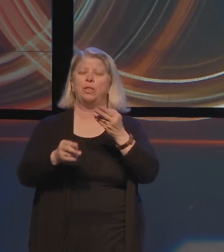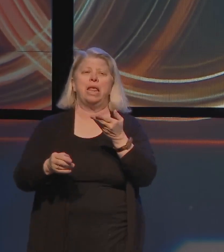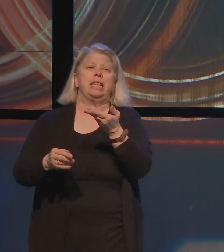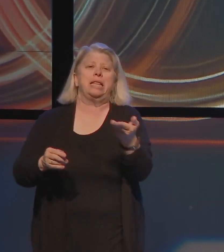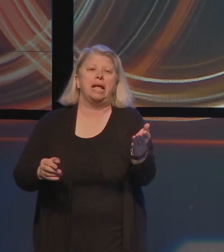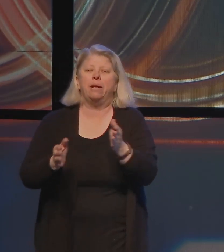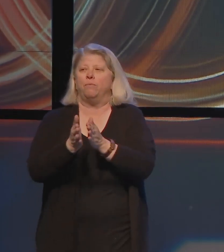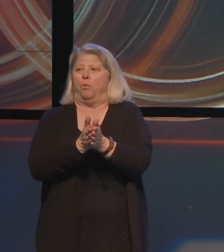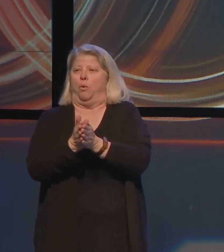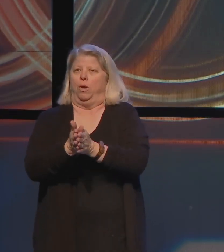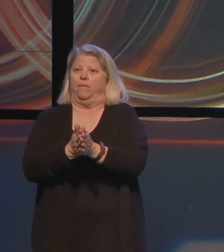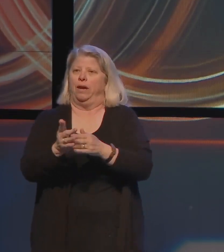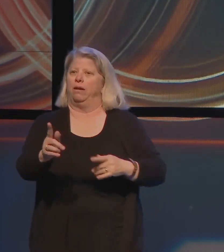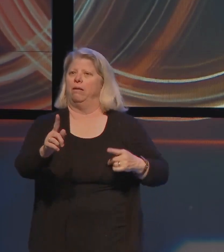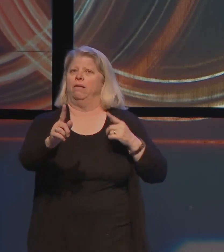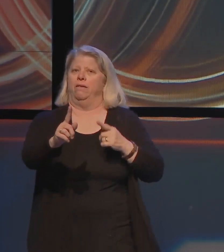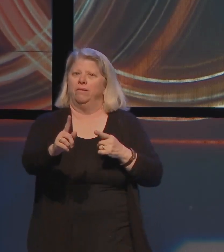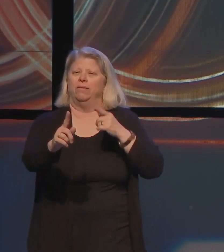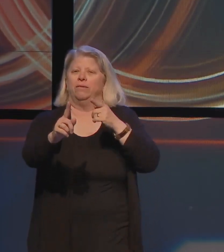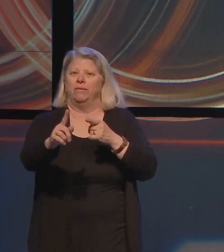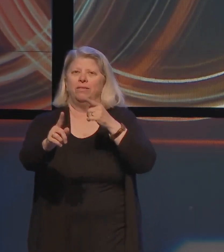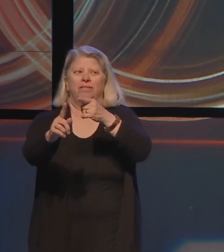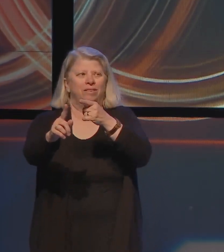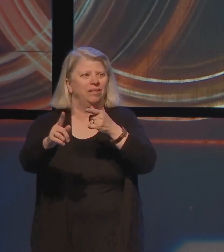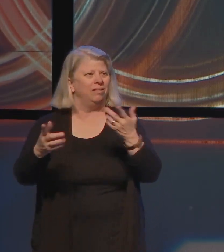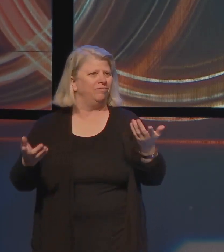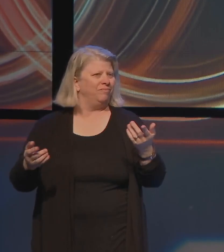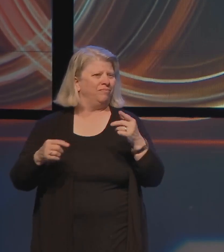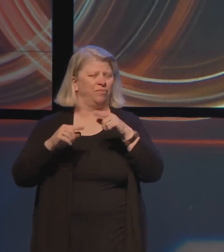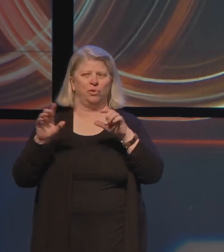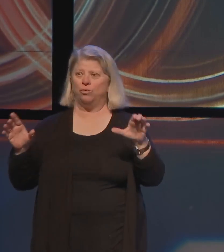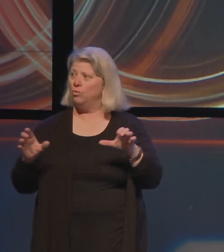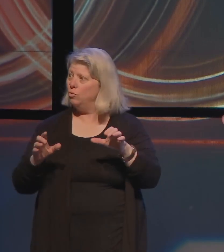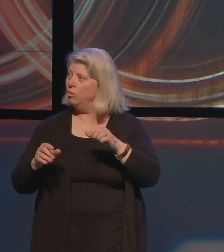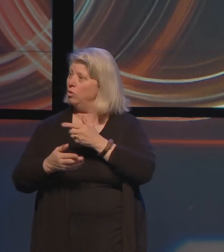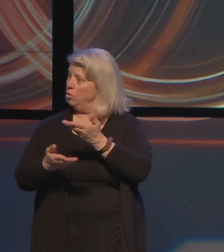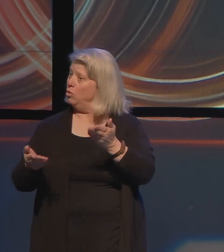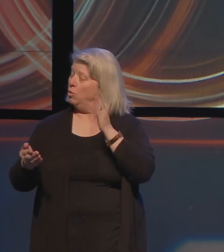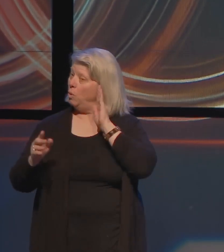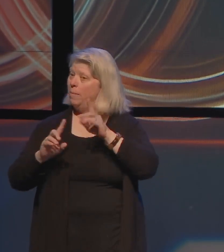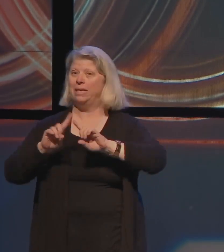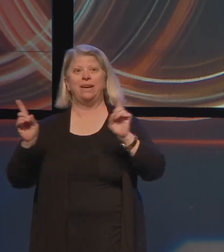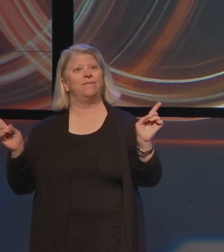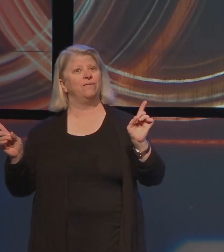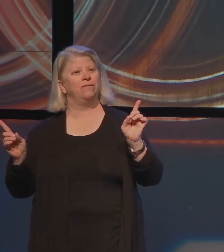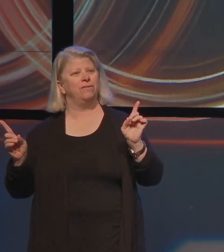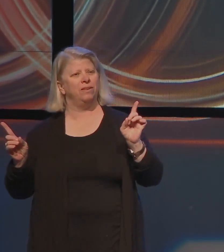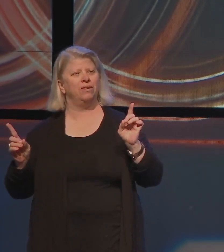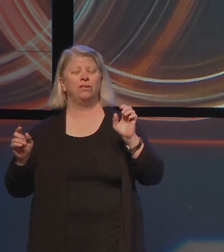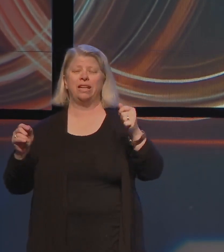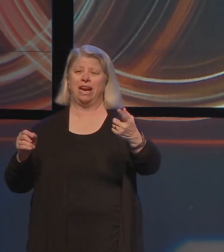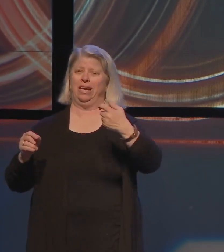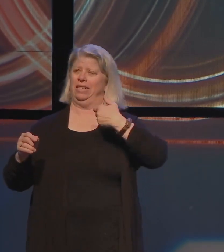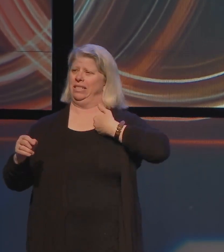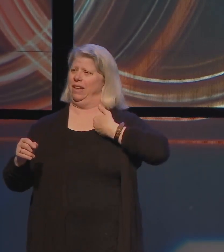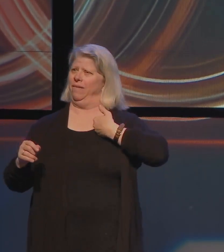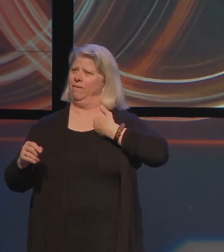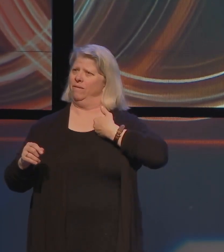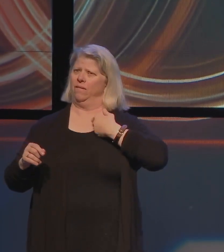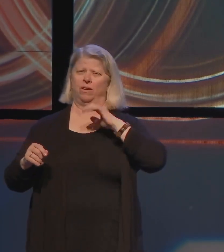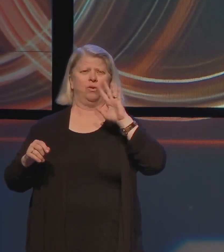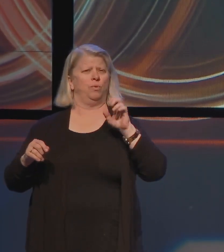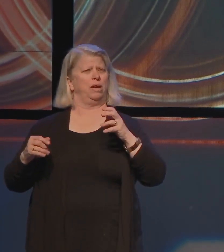that I was motivated towards, right? I just couldn't do it. But you're going to be different. But you can ask yourself this